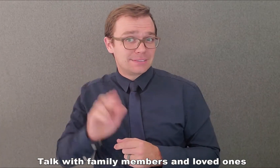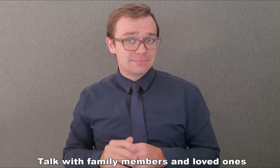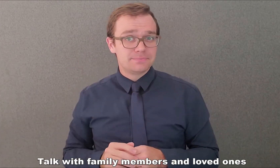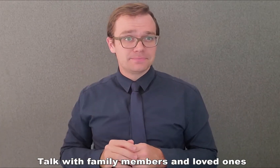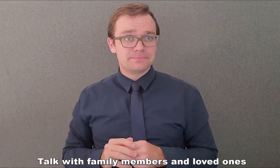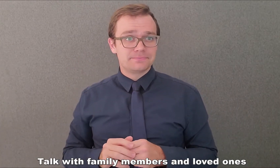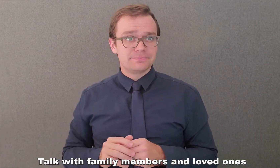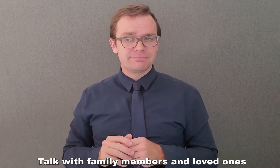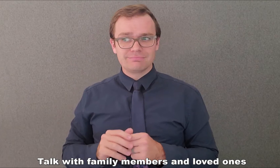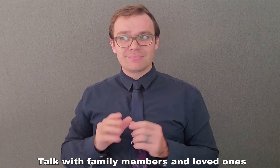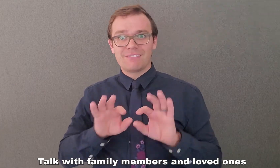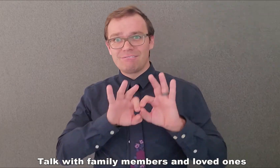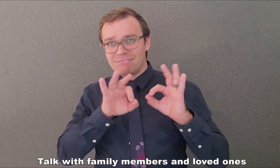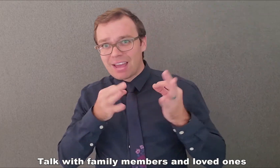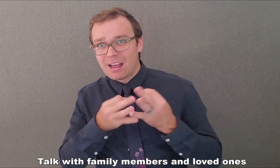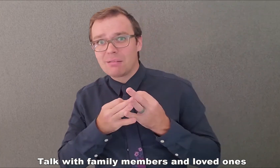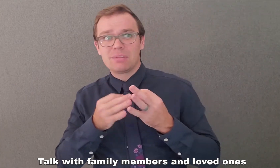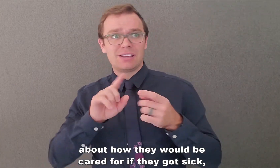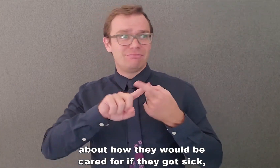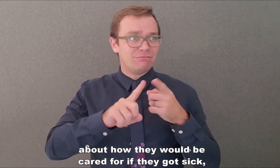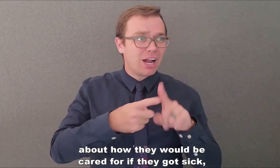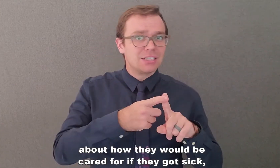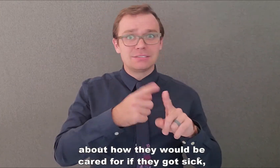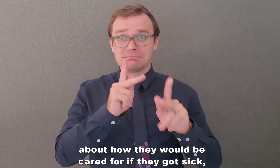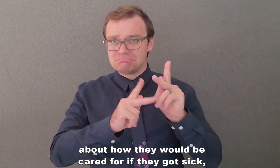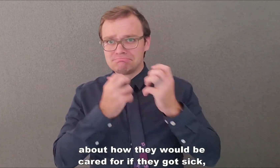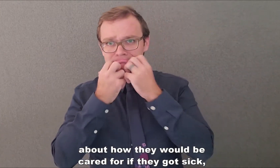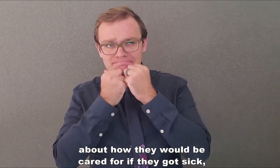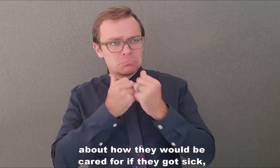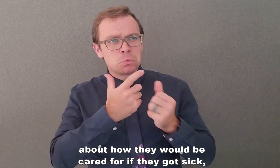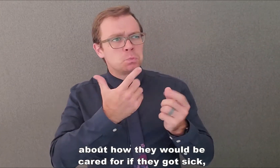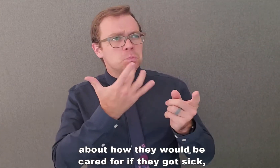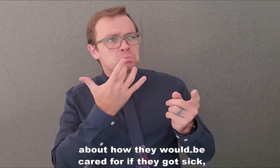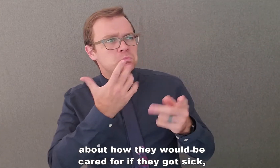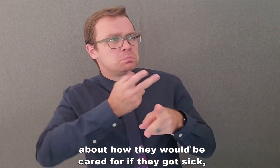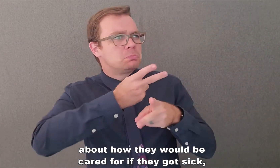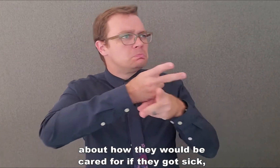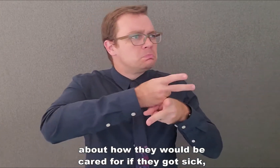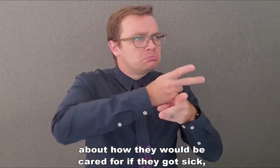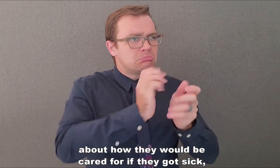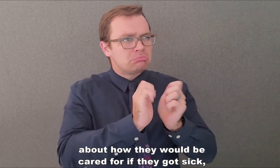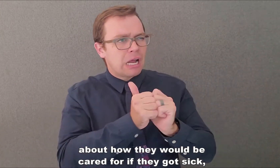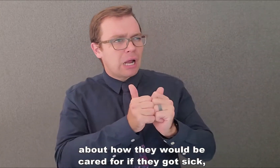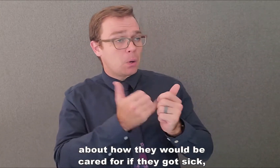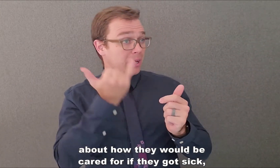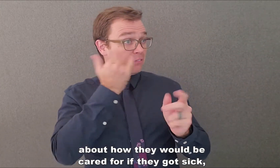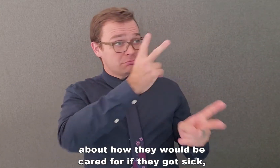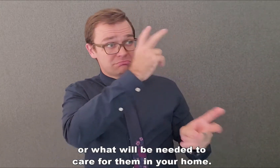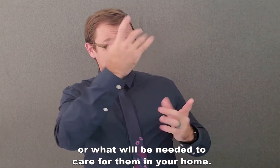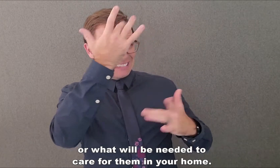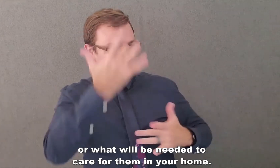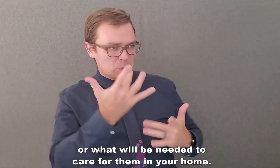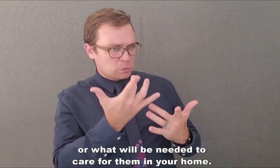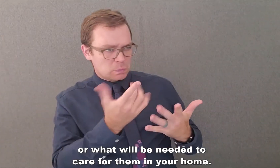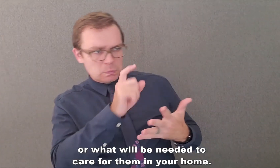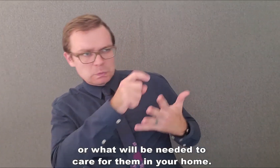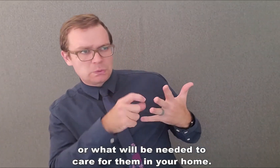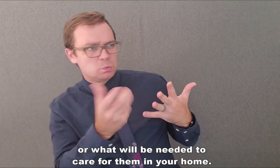family members and loved ones about how they would be cared for if they got sick, or what will be needed to